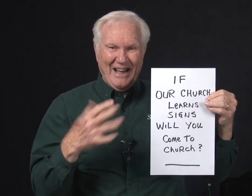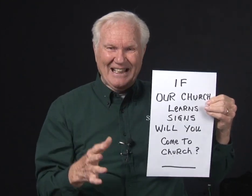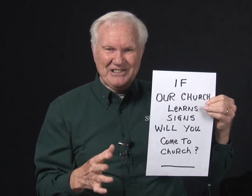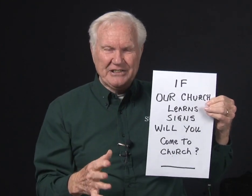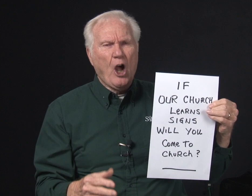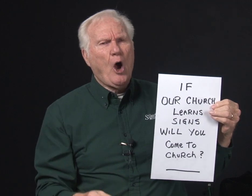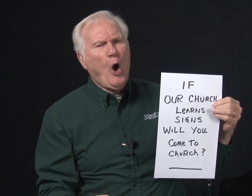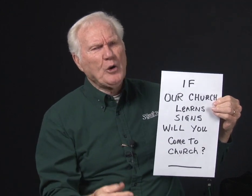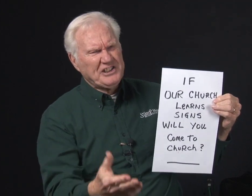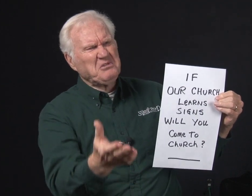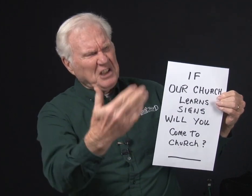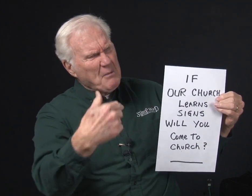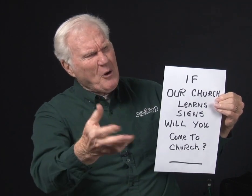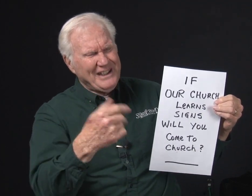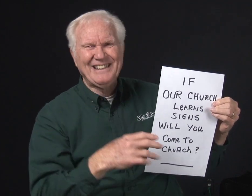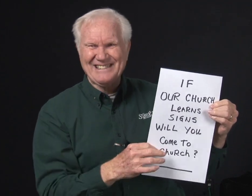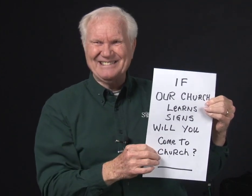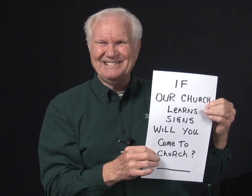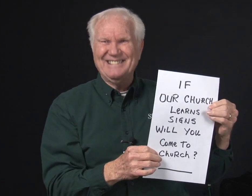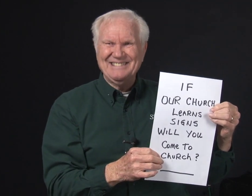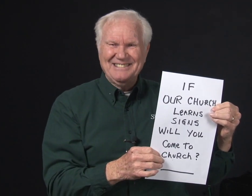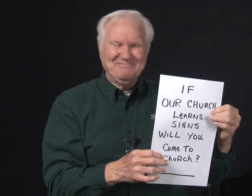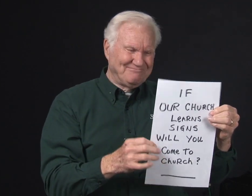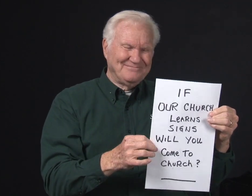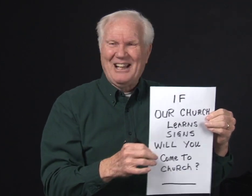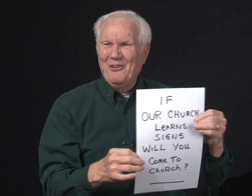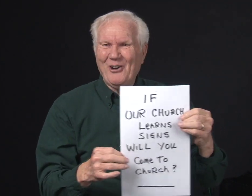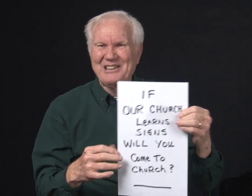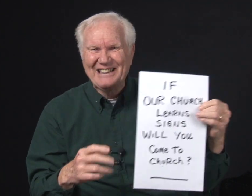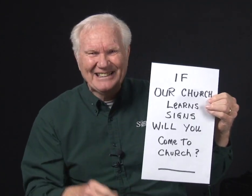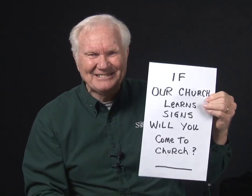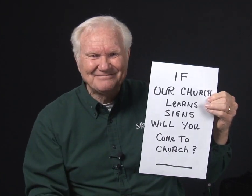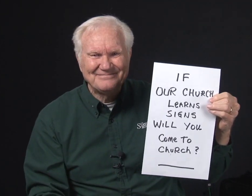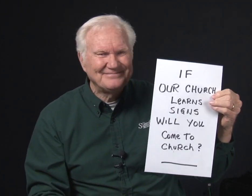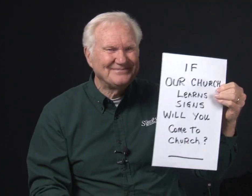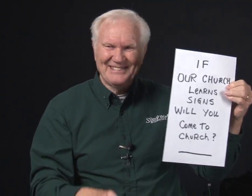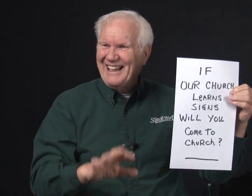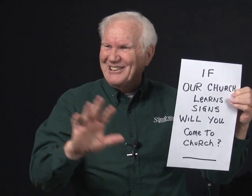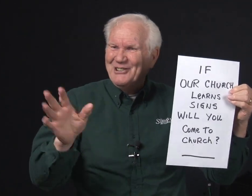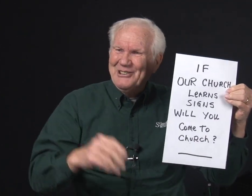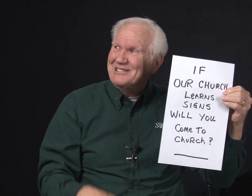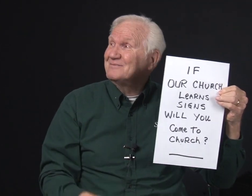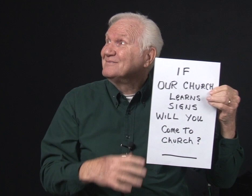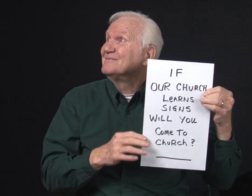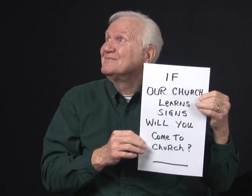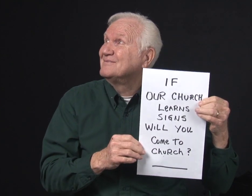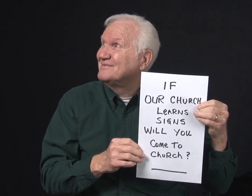finally she come on in. I said, I walk in, I look,